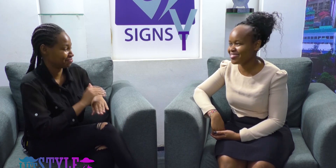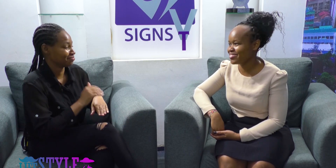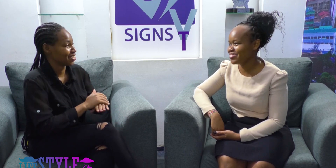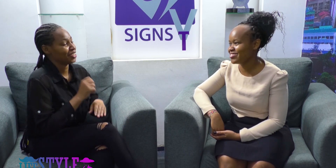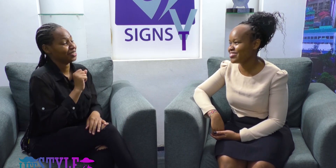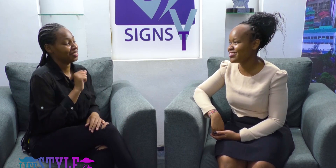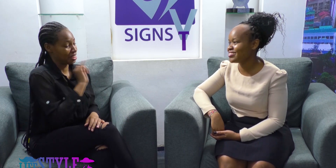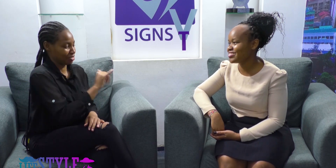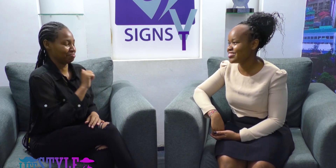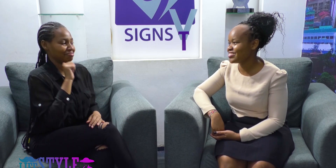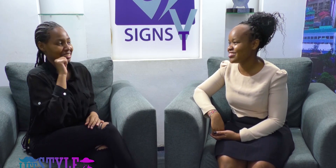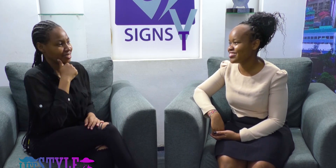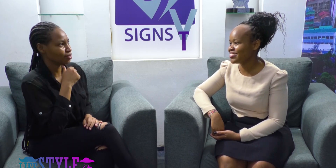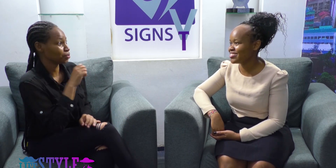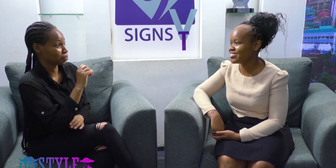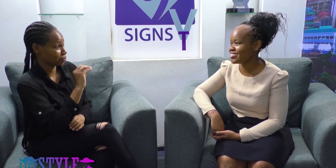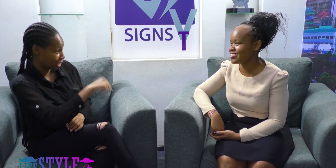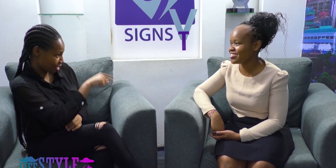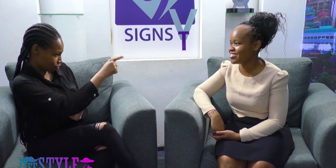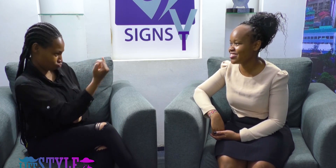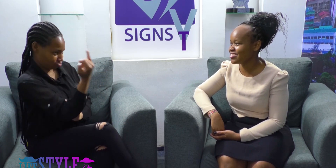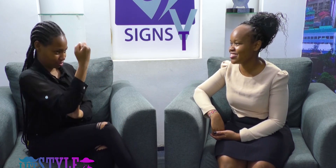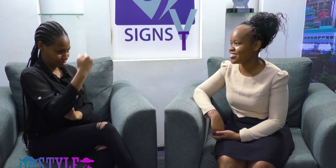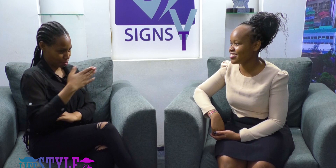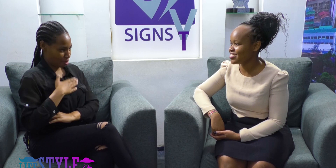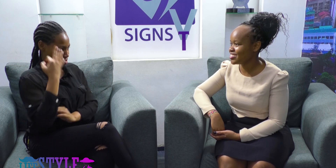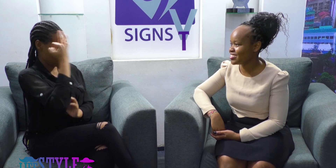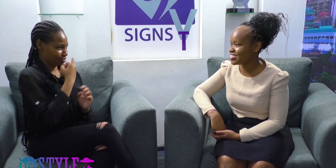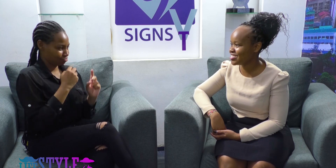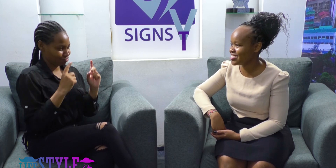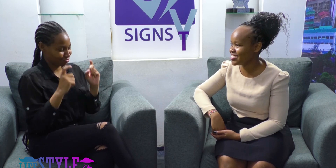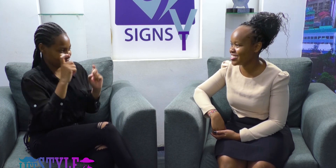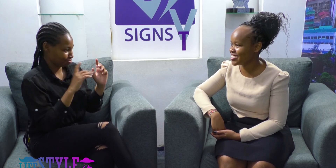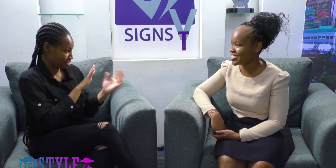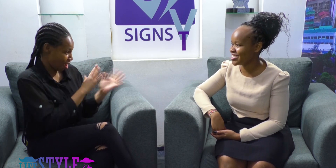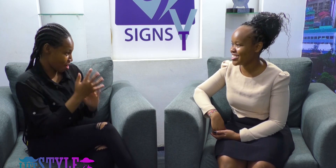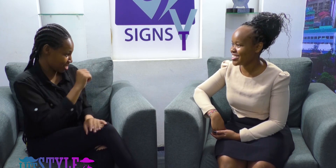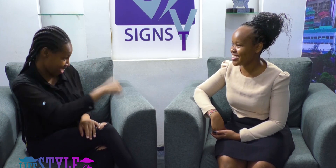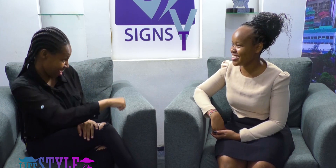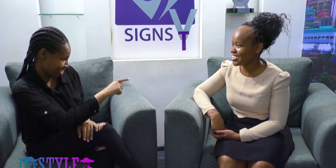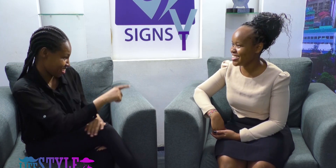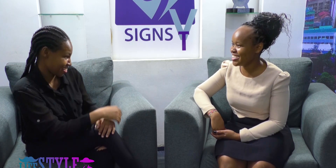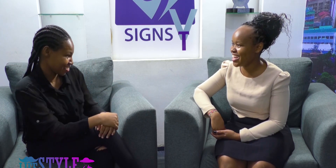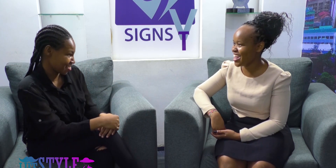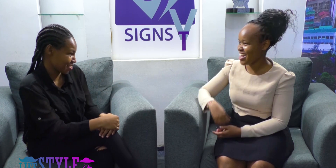day. That is very nice. Thank you very much. So, can you draw my face if I send you my